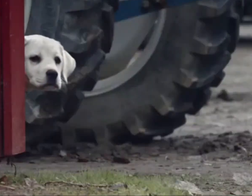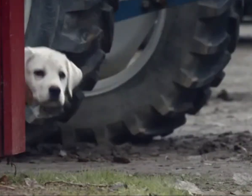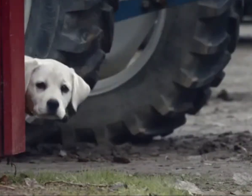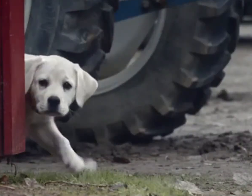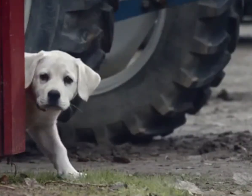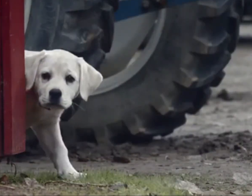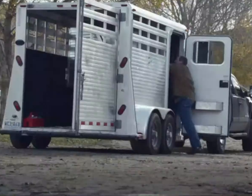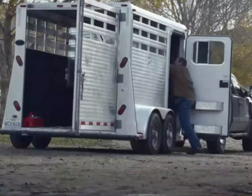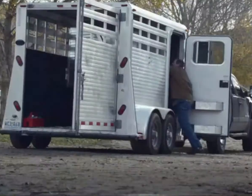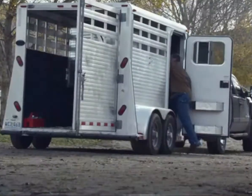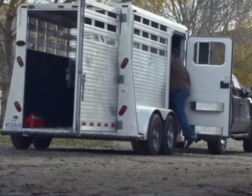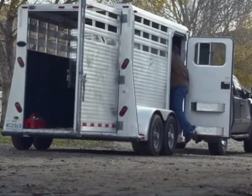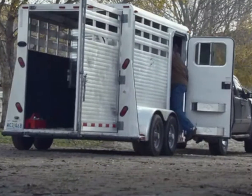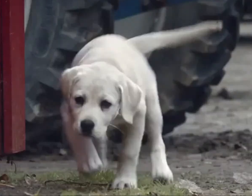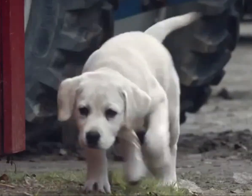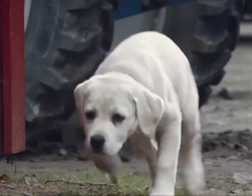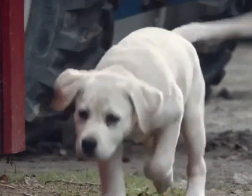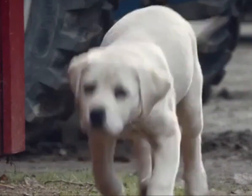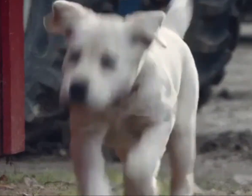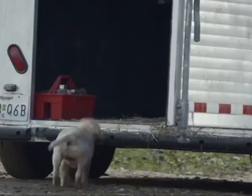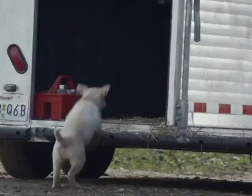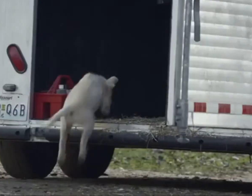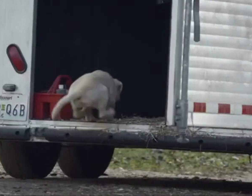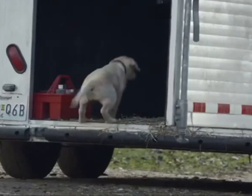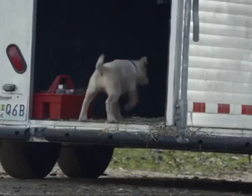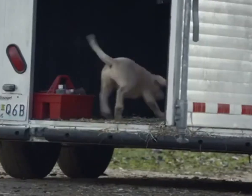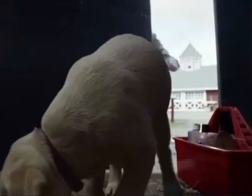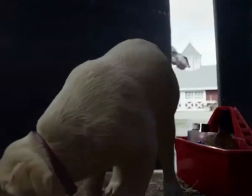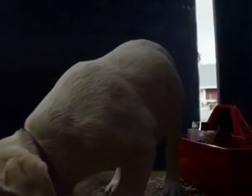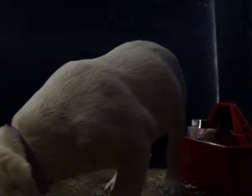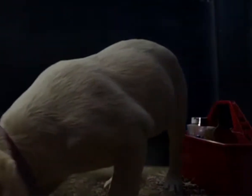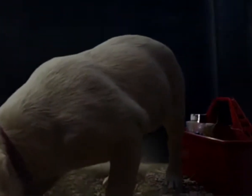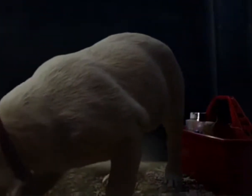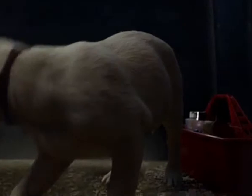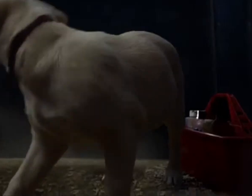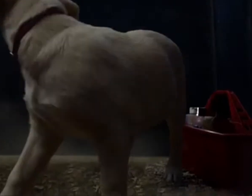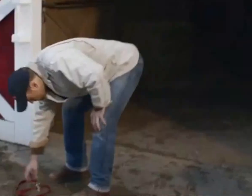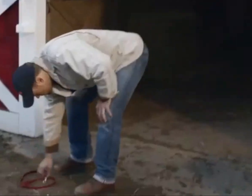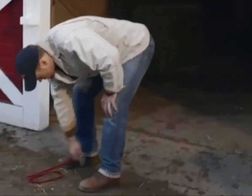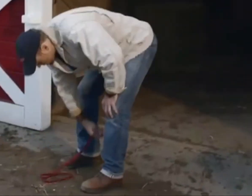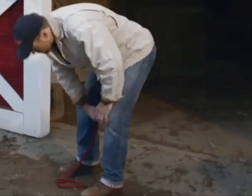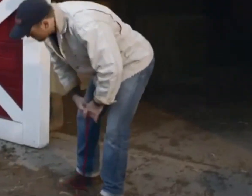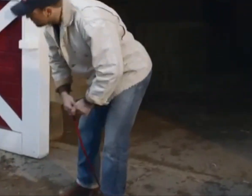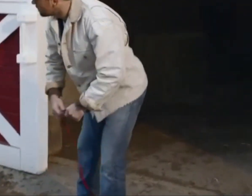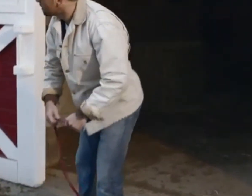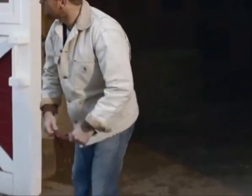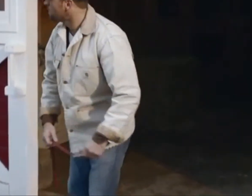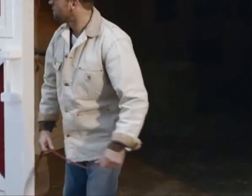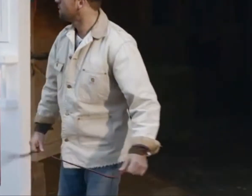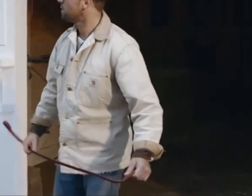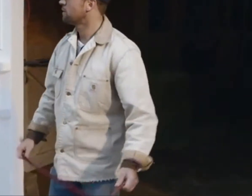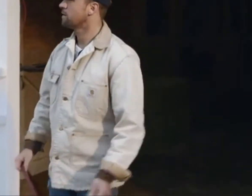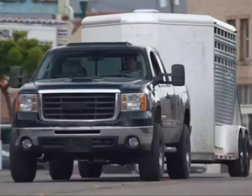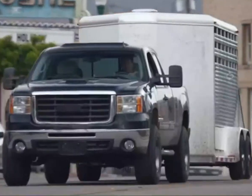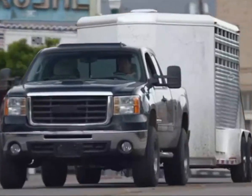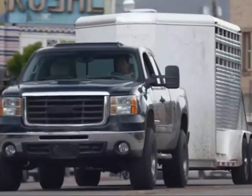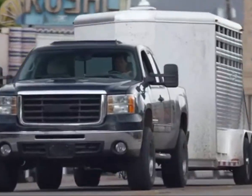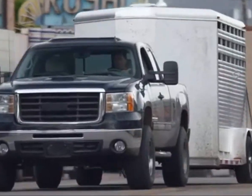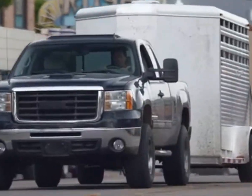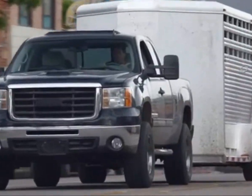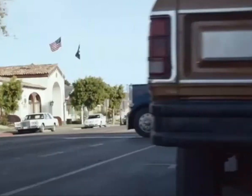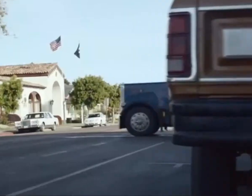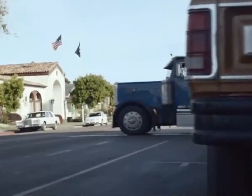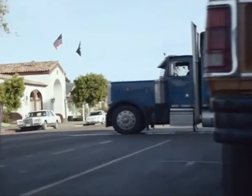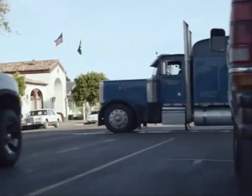trots away but looks back. The horse looks toward the pup. When I wake up, The pup runs to a horse trailer and jumps in as its door